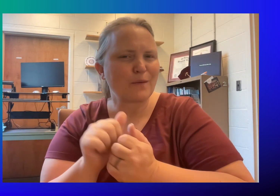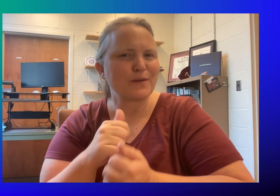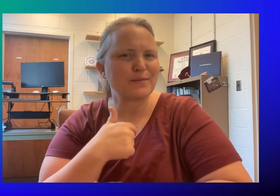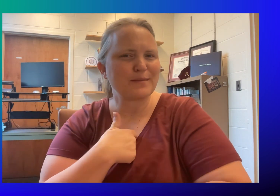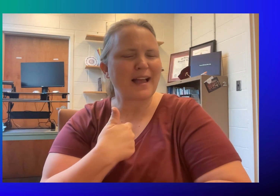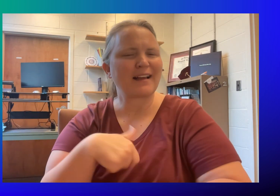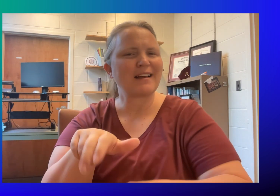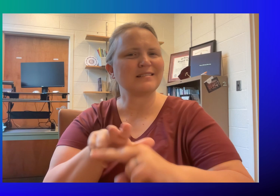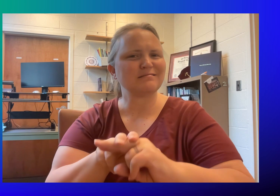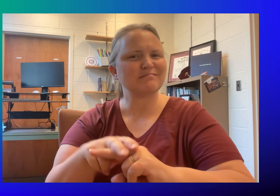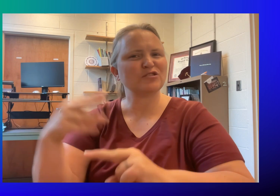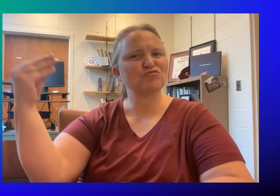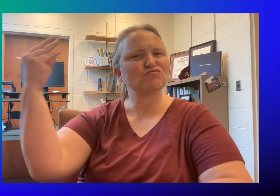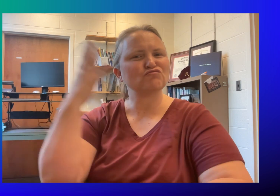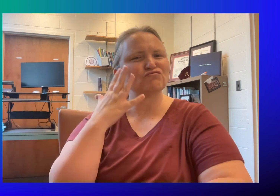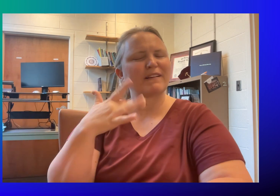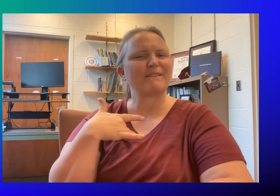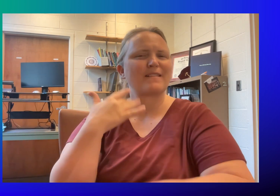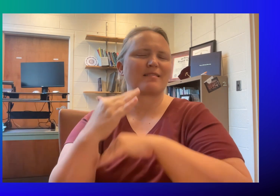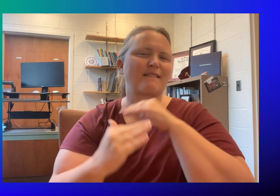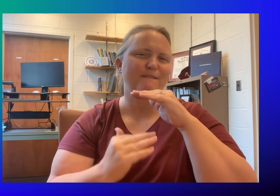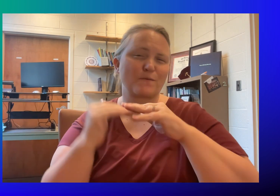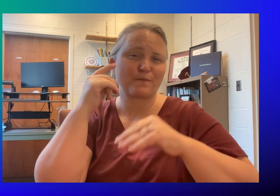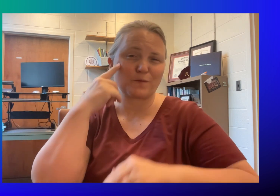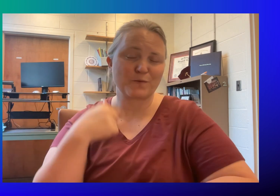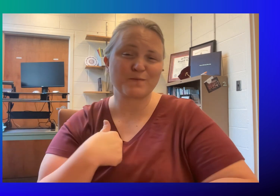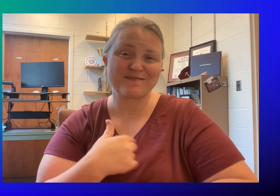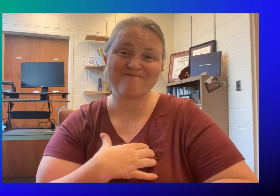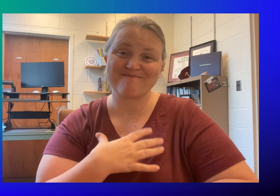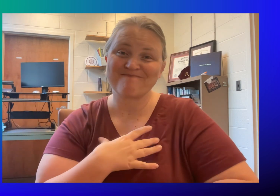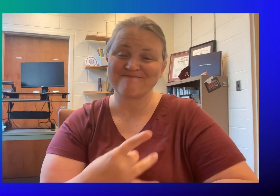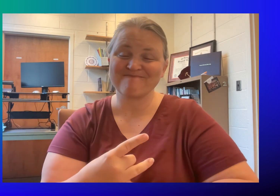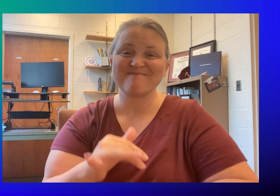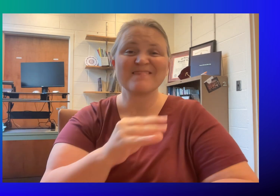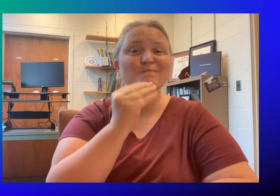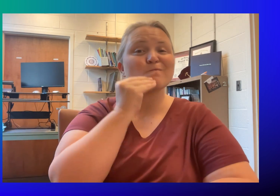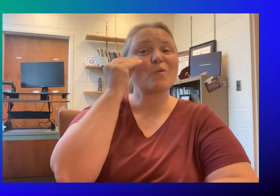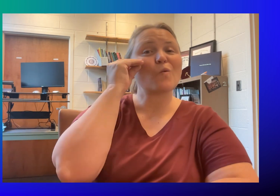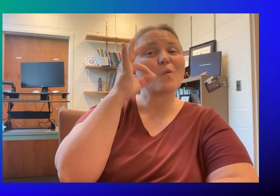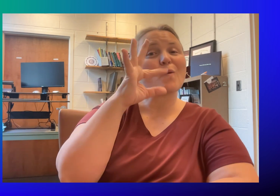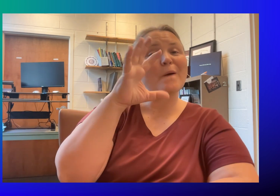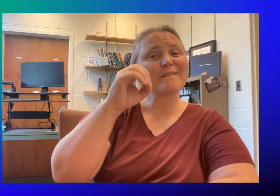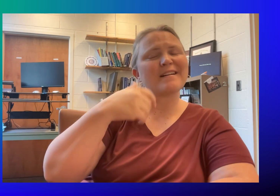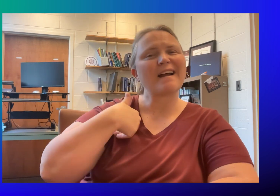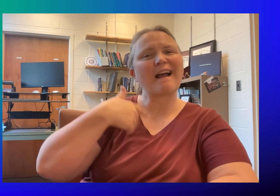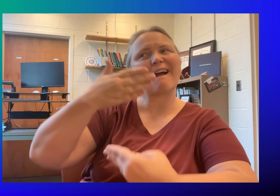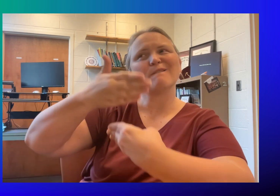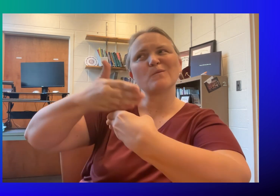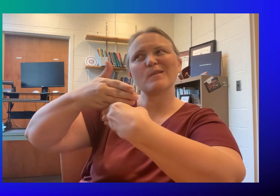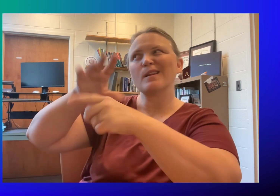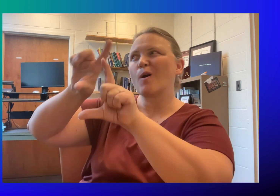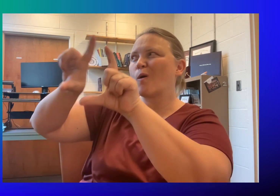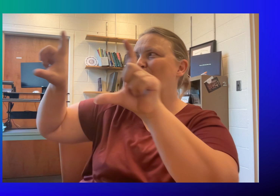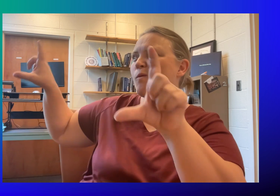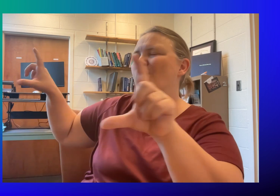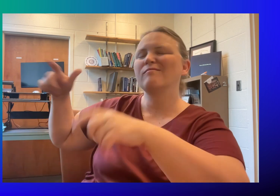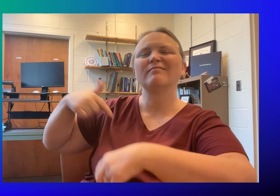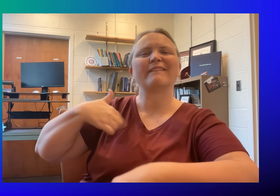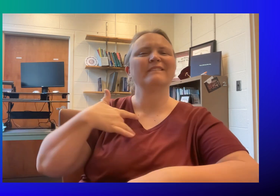seat there where I will have good natural lighting through the windows. In my home office, it's the same way. I have a wall full of window over